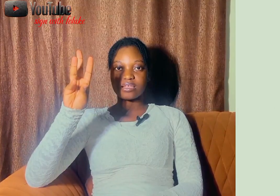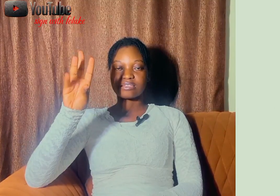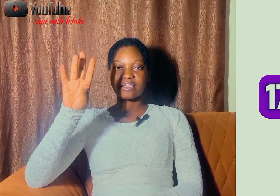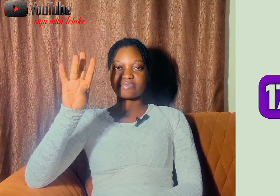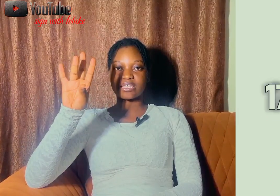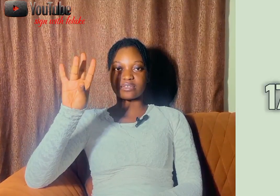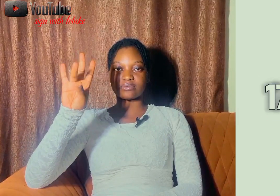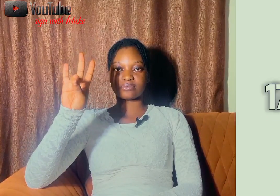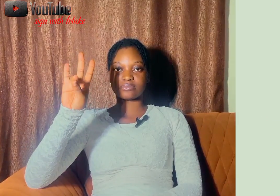17,